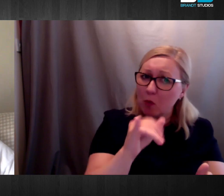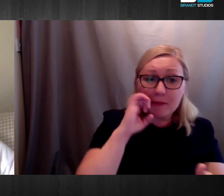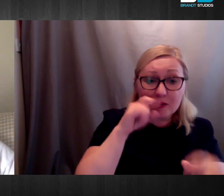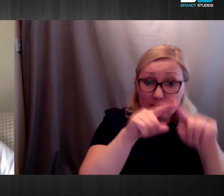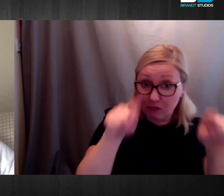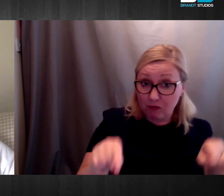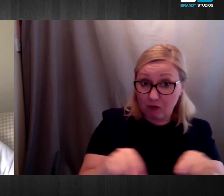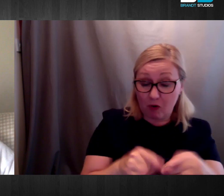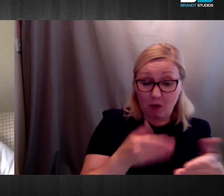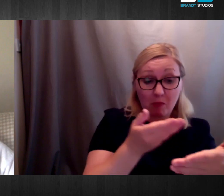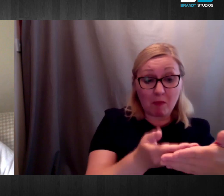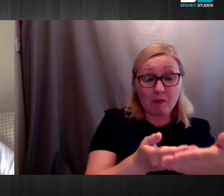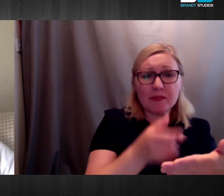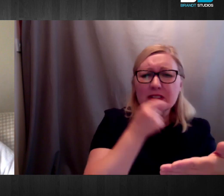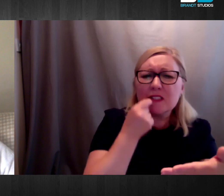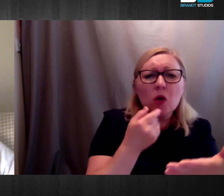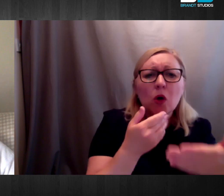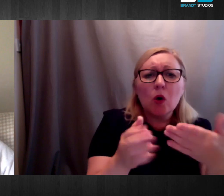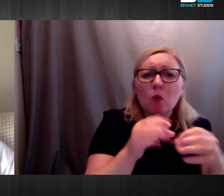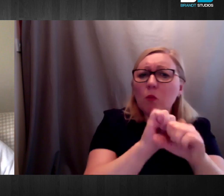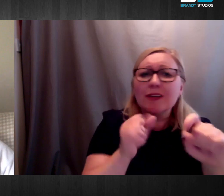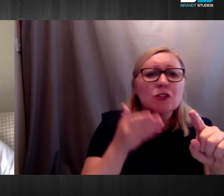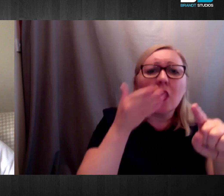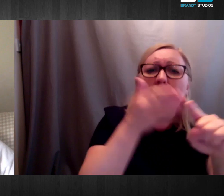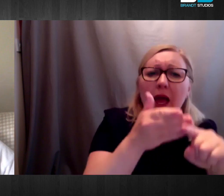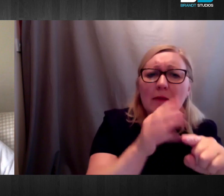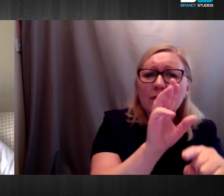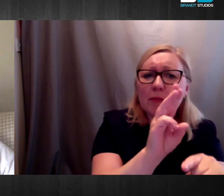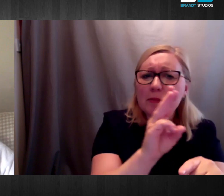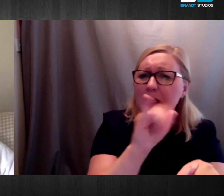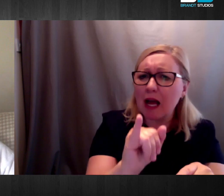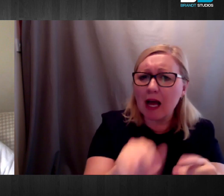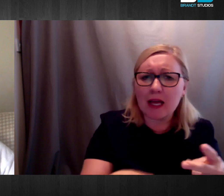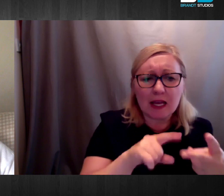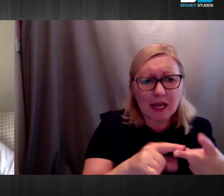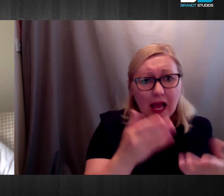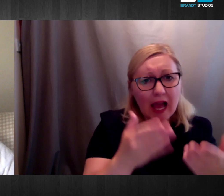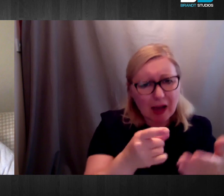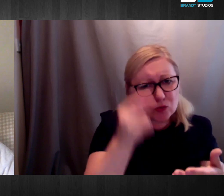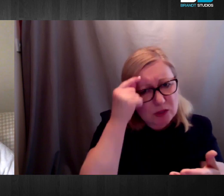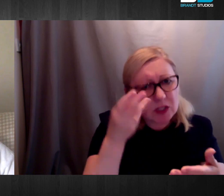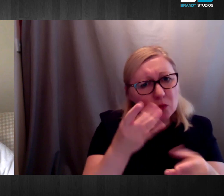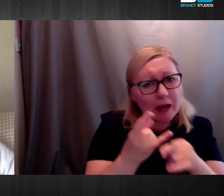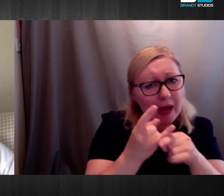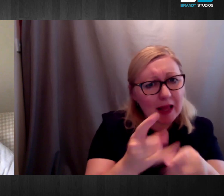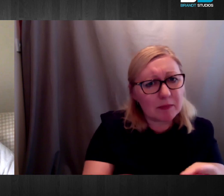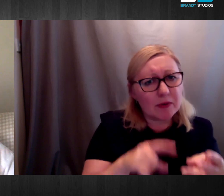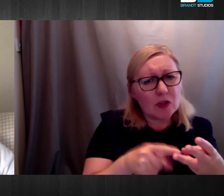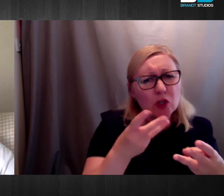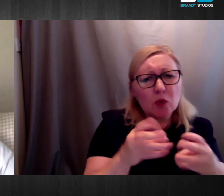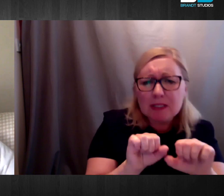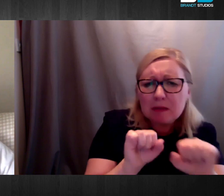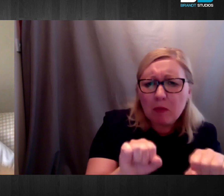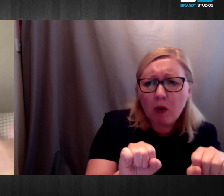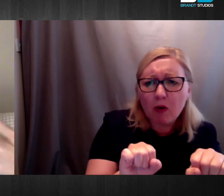your intentions around PPI? How do you hope it's going to help? What are the timeframes? How are you going to support the patients or members of the public who will be